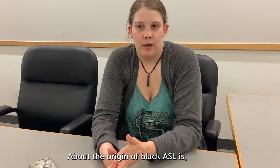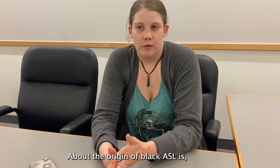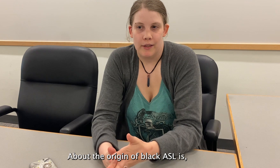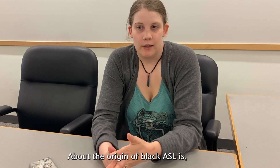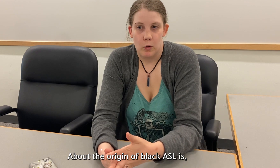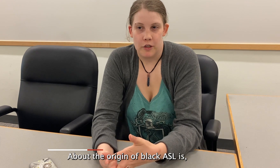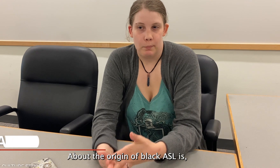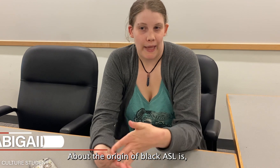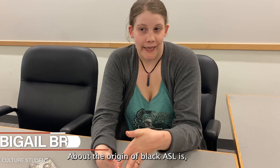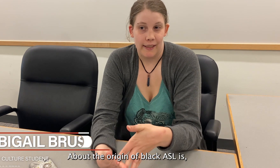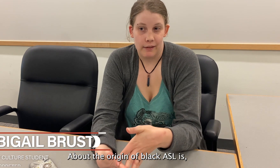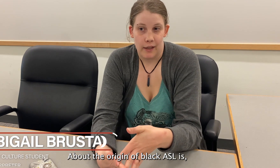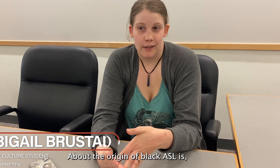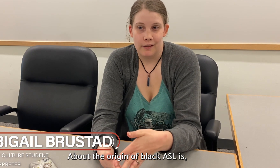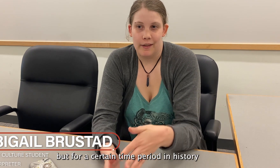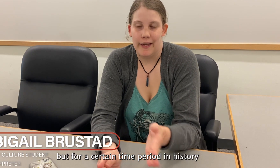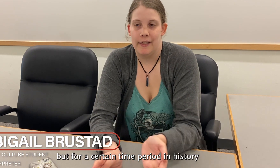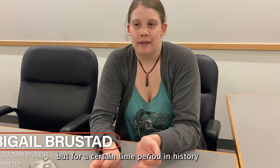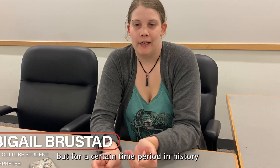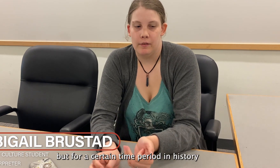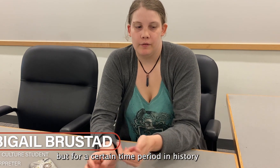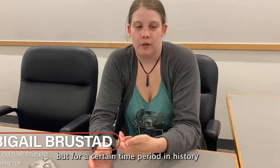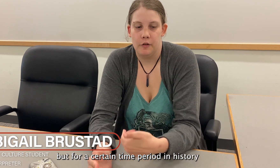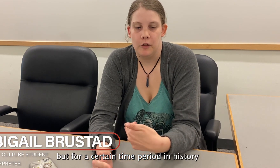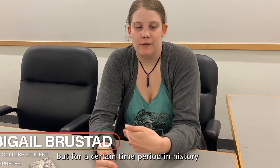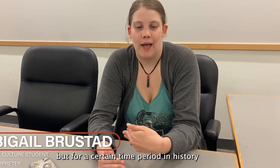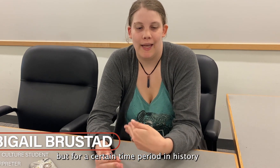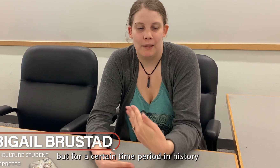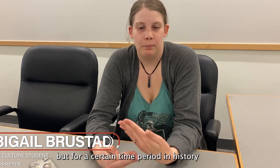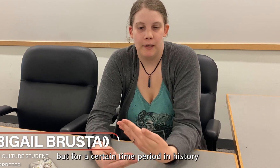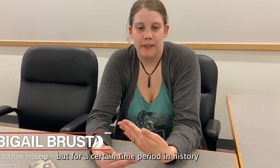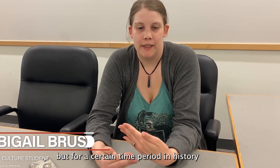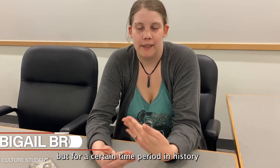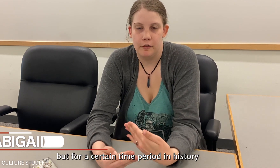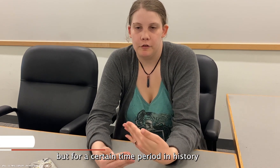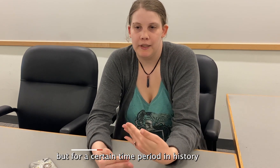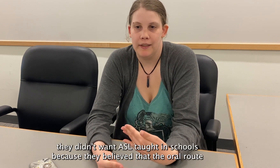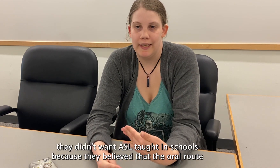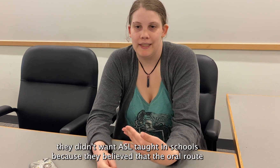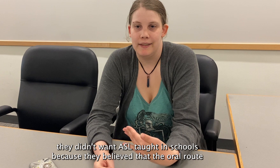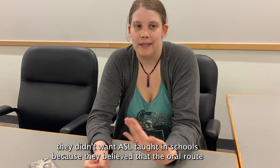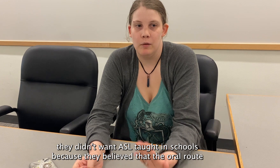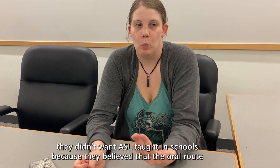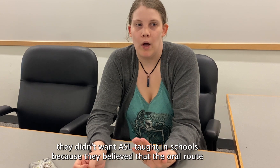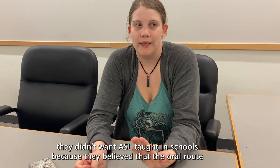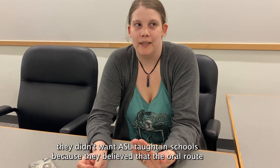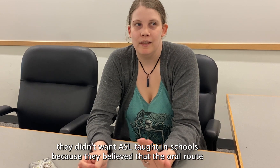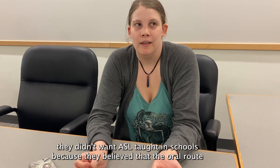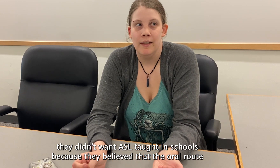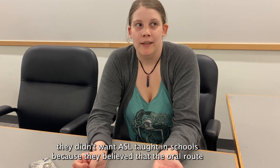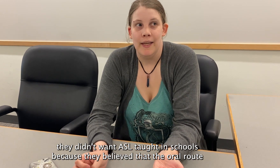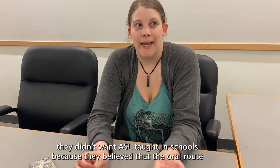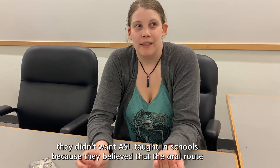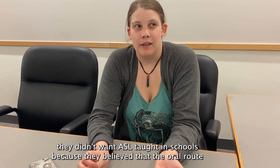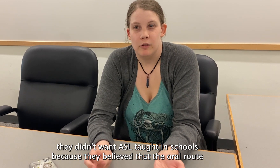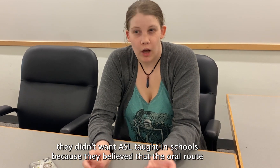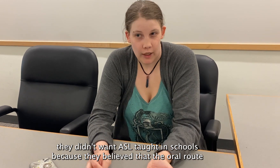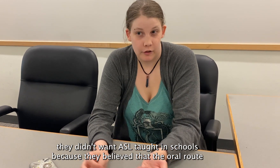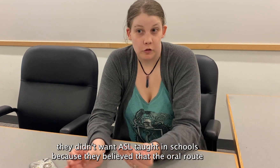About the origin of Black ASL is that for a certain time period in history, they didn't want ASL taught in